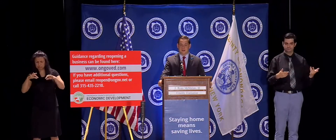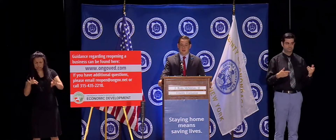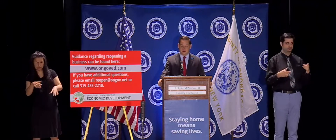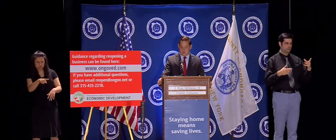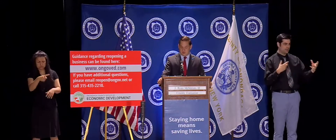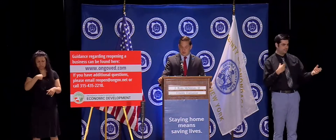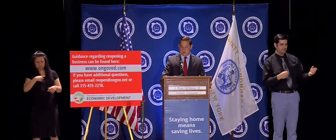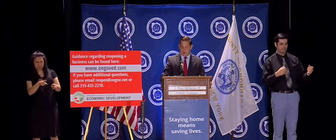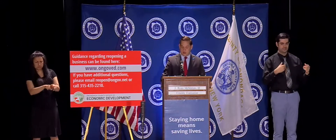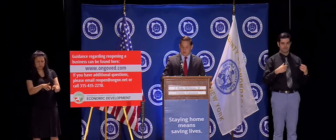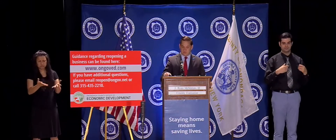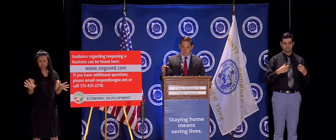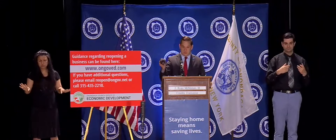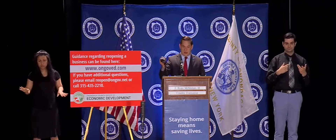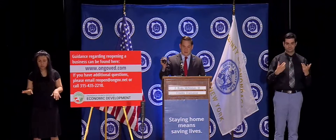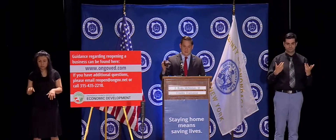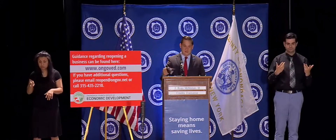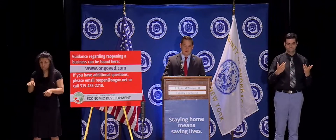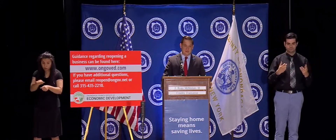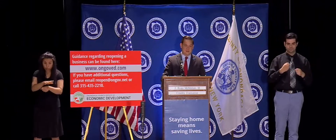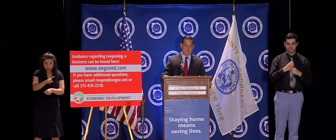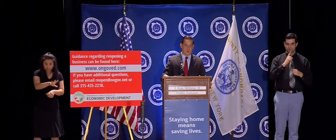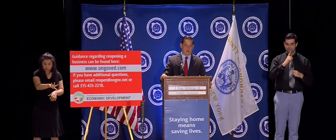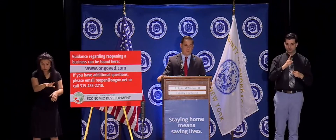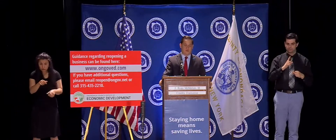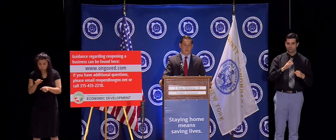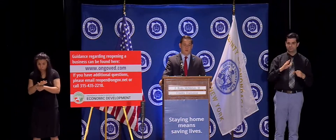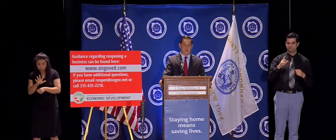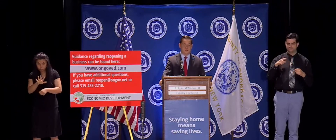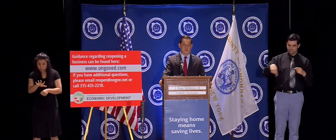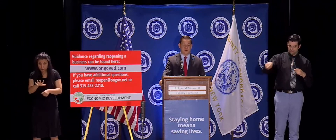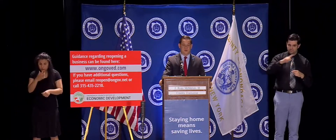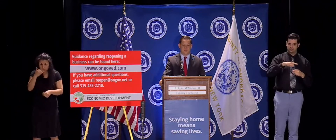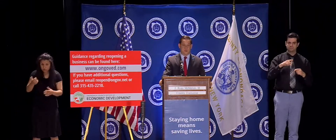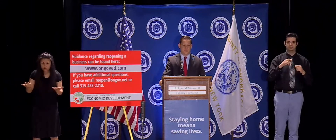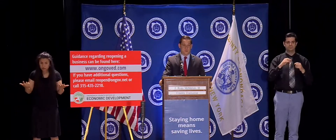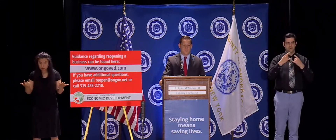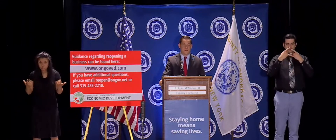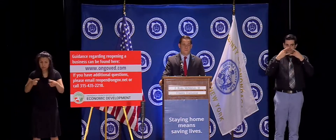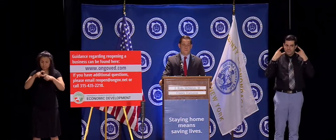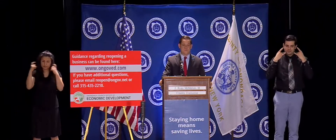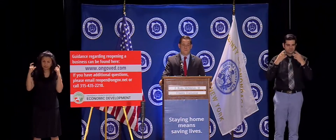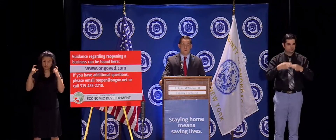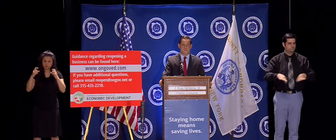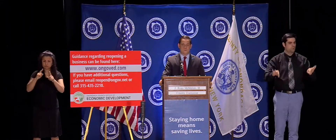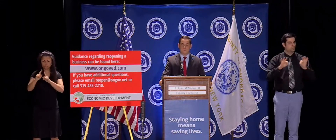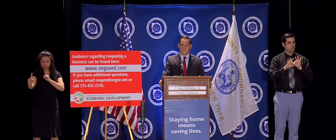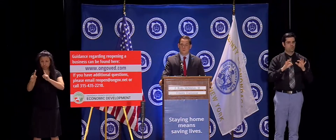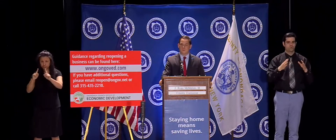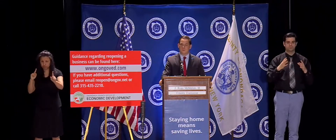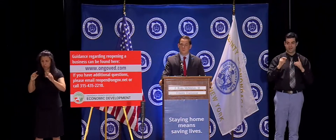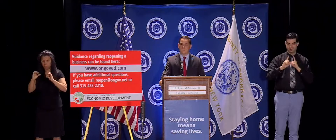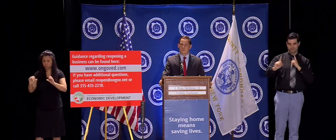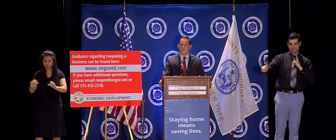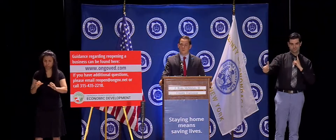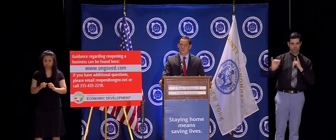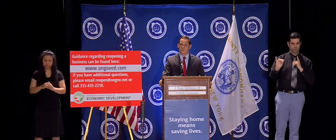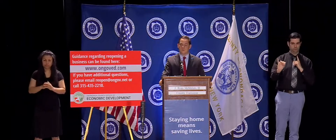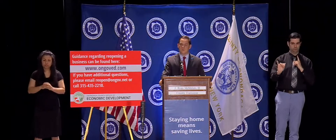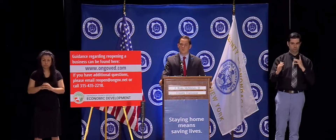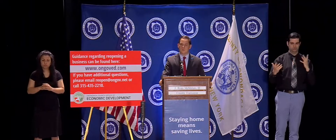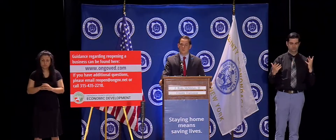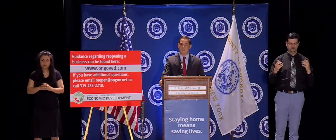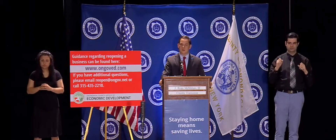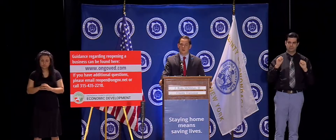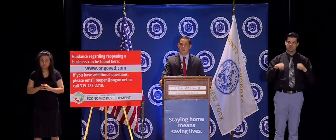this. So that's why a mask is important if you're going to be within 6 feet of people. How is the testing of nursing